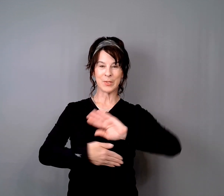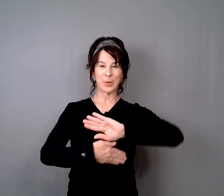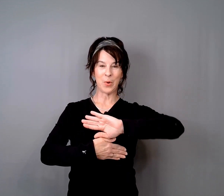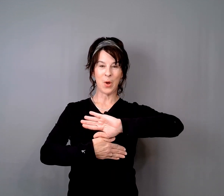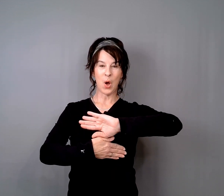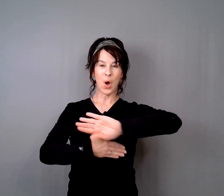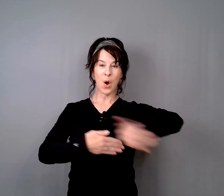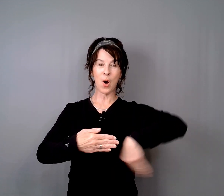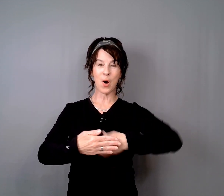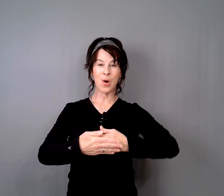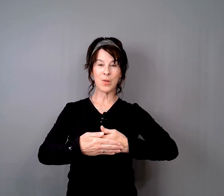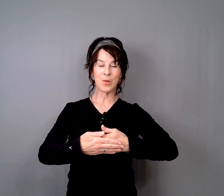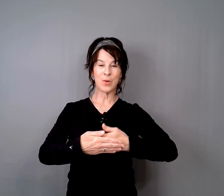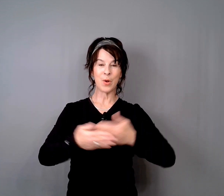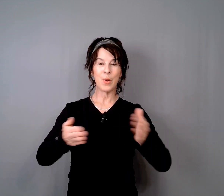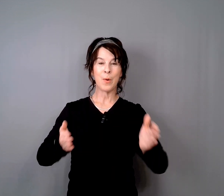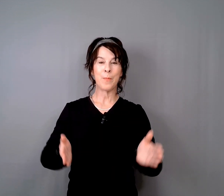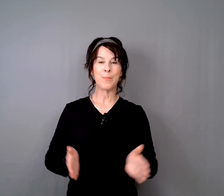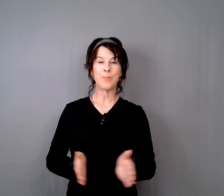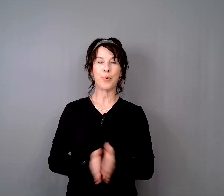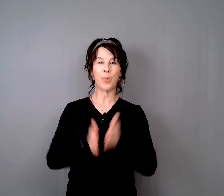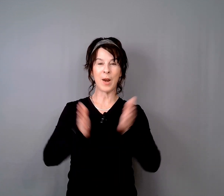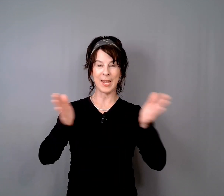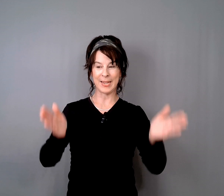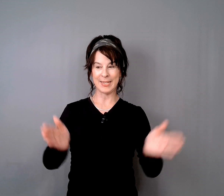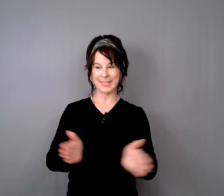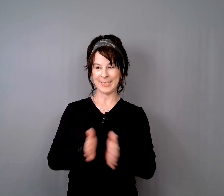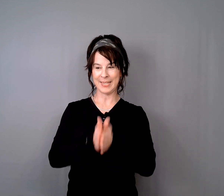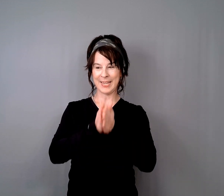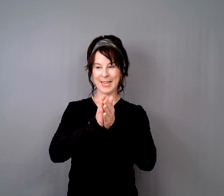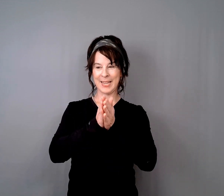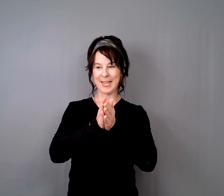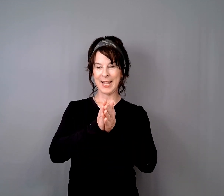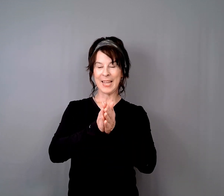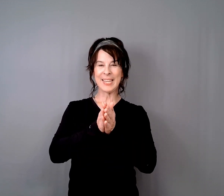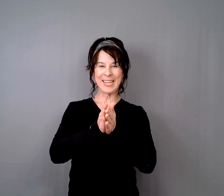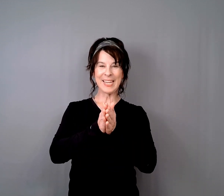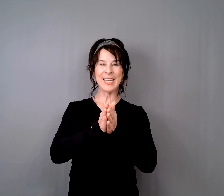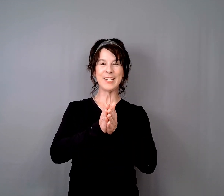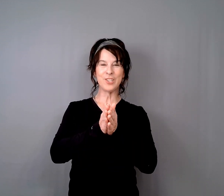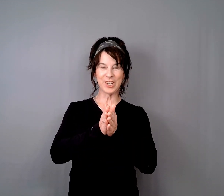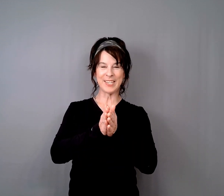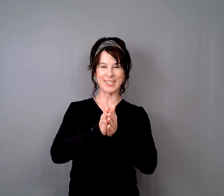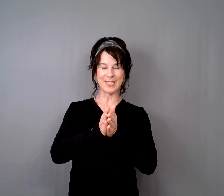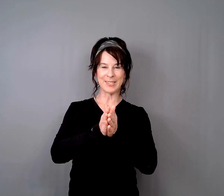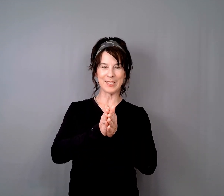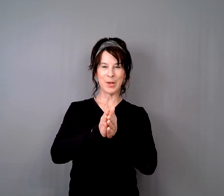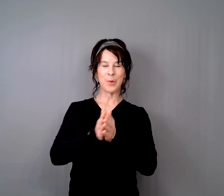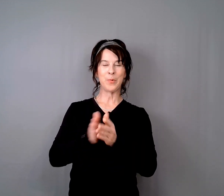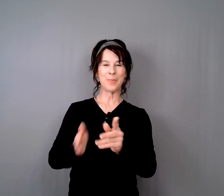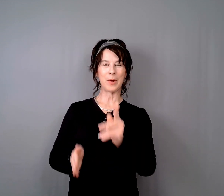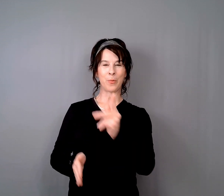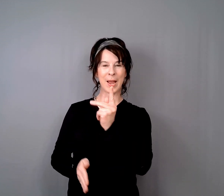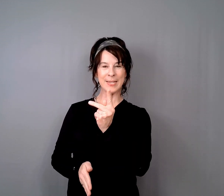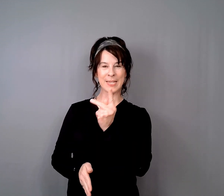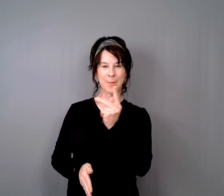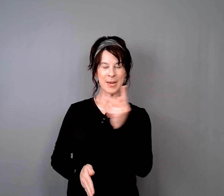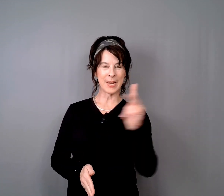So all praise King Jesus. With my right dominant